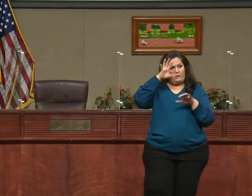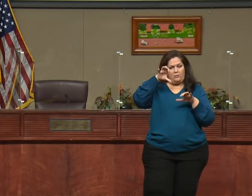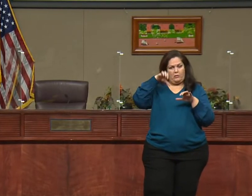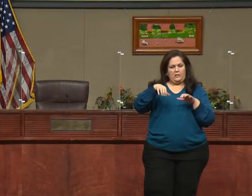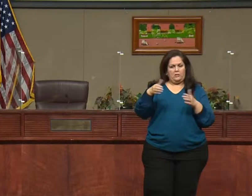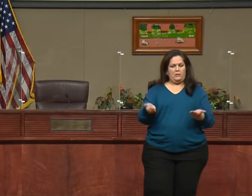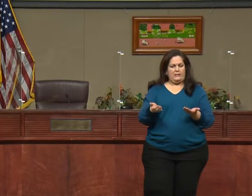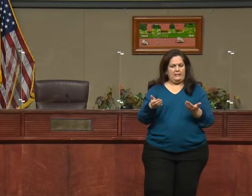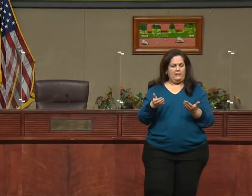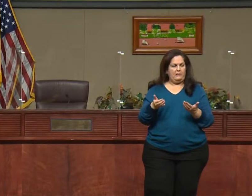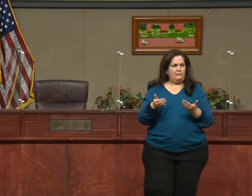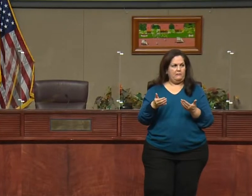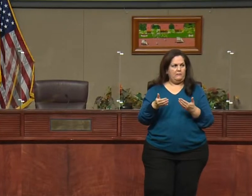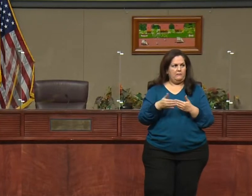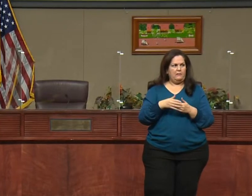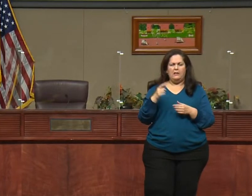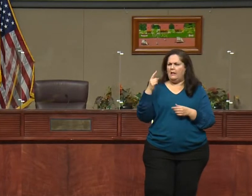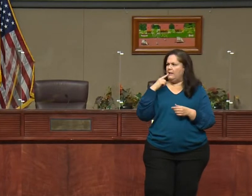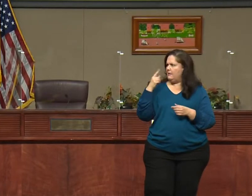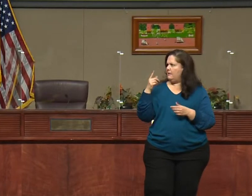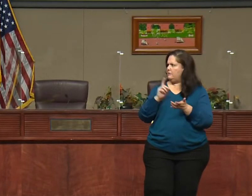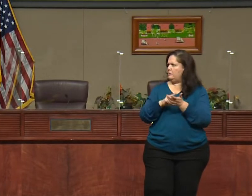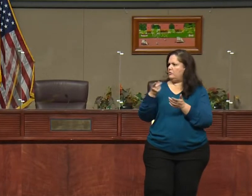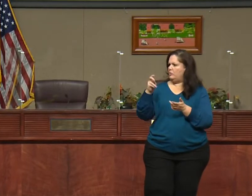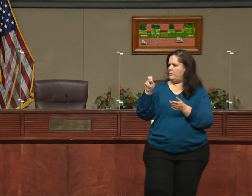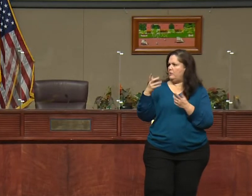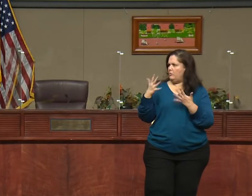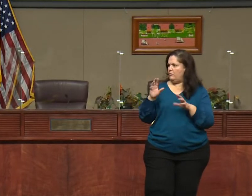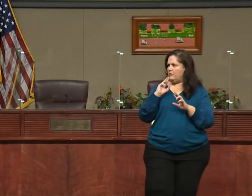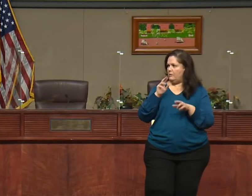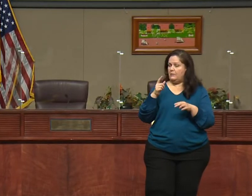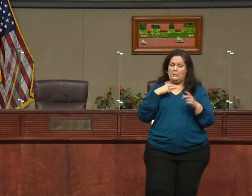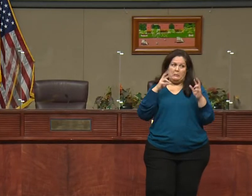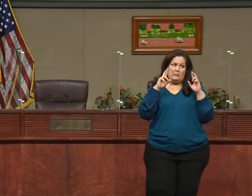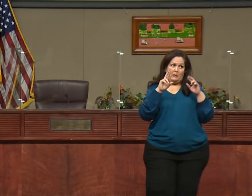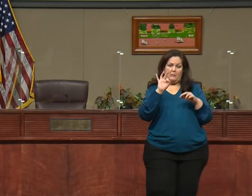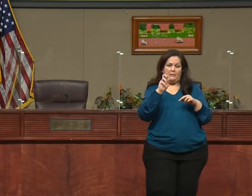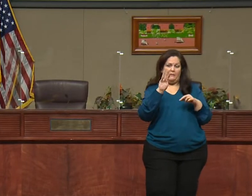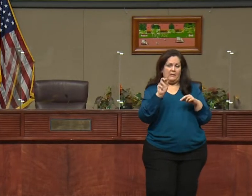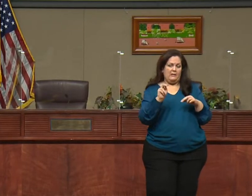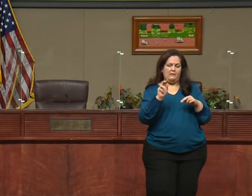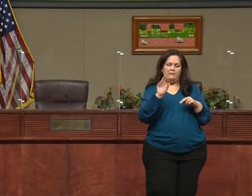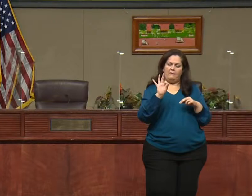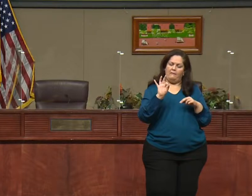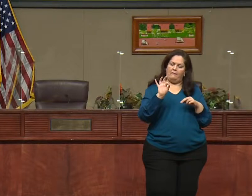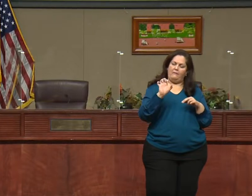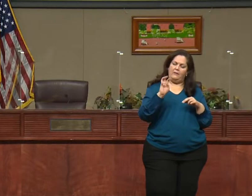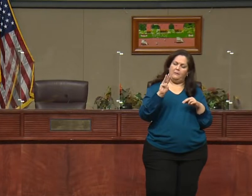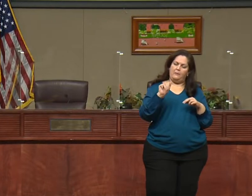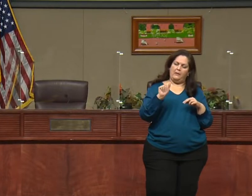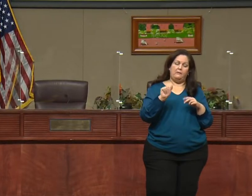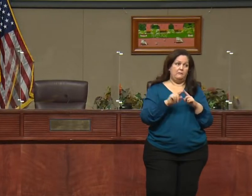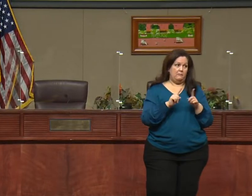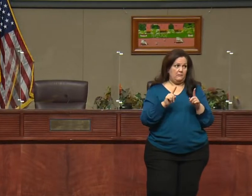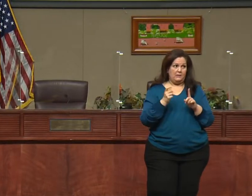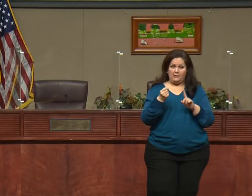in the region? I believe Dr. Pino already kind of mentioned that we hope FEMA, but if there's any room to elaborate.